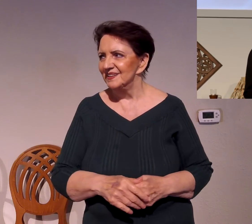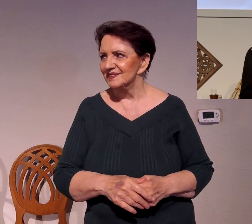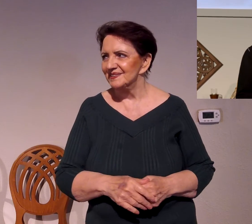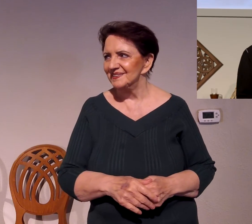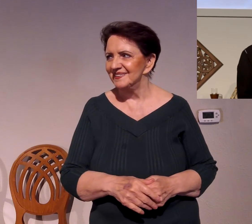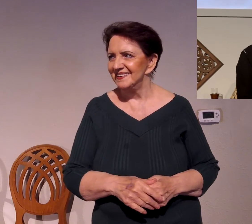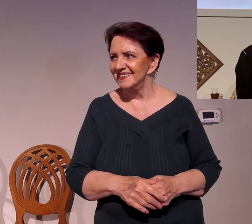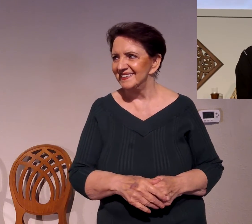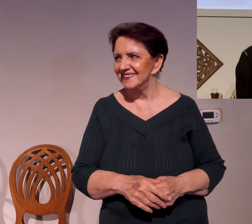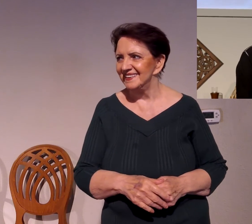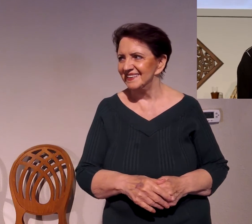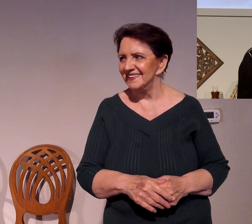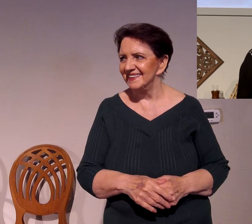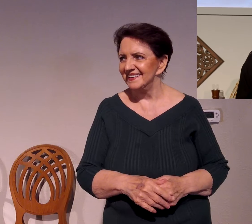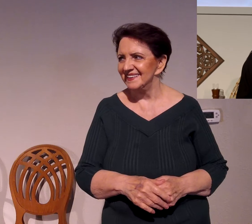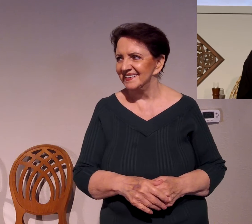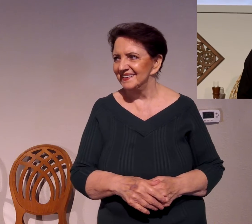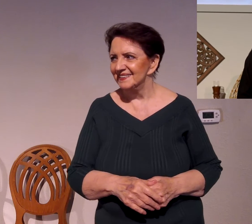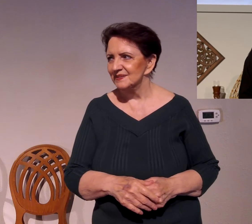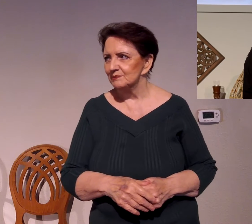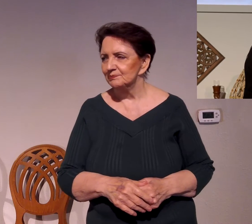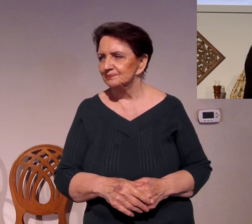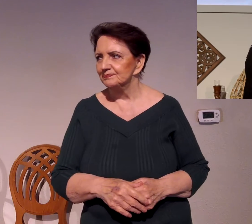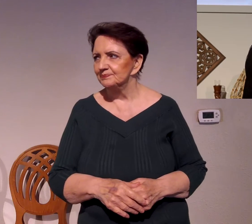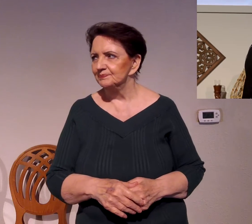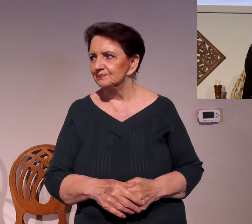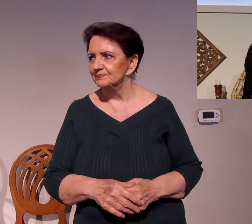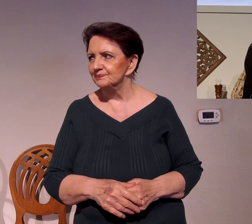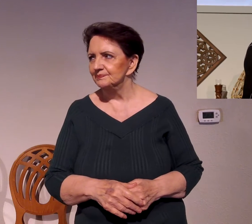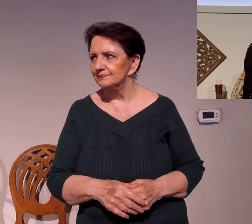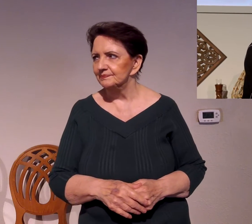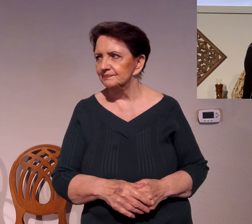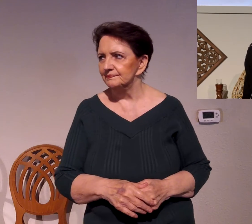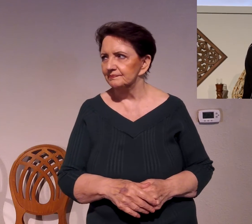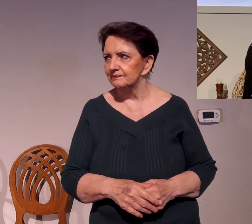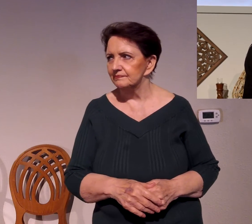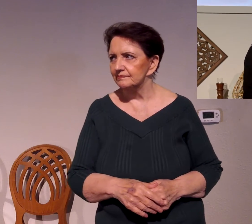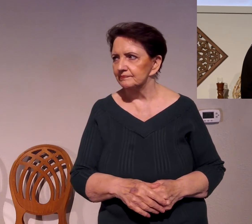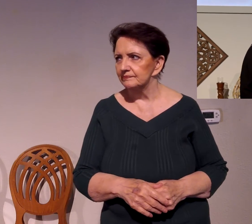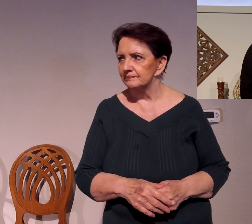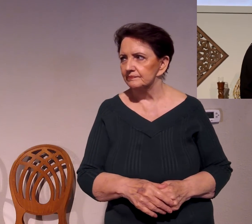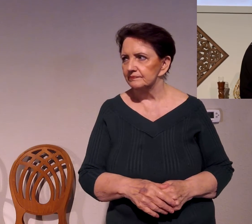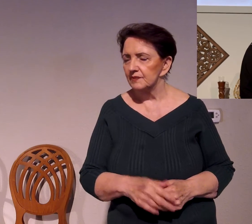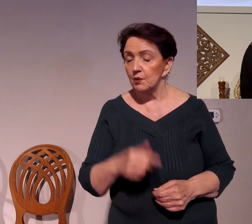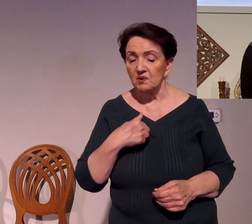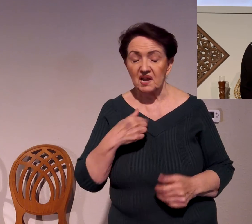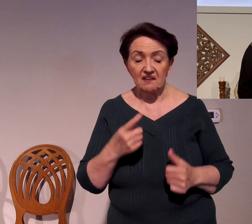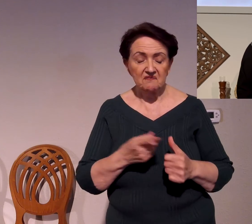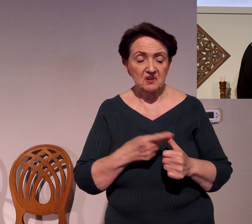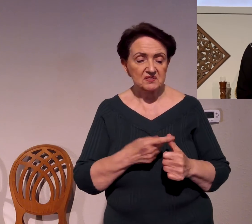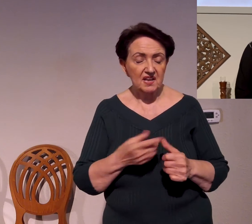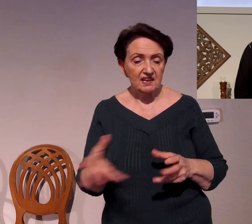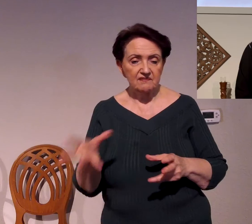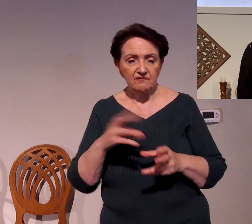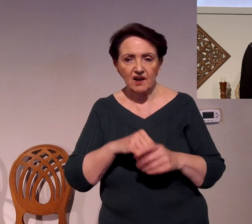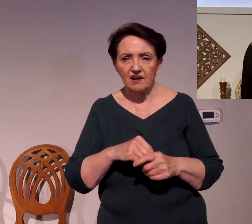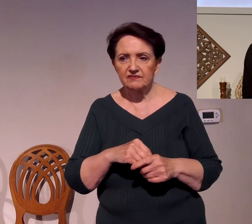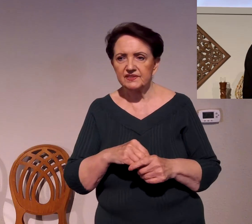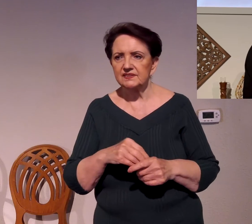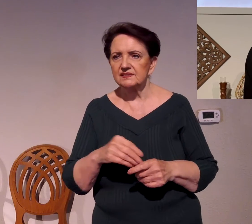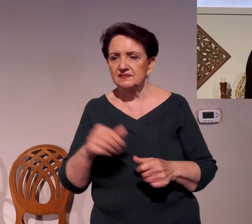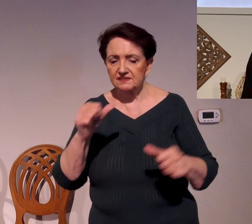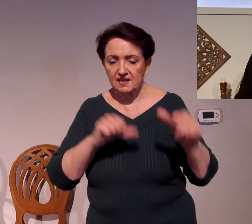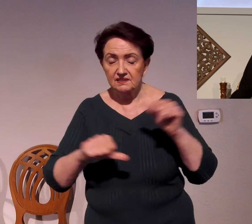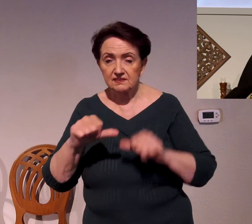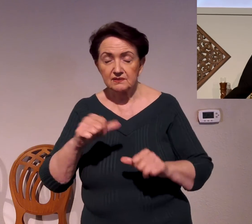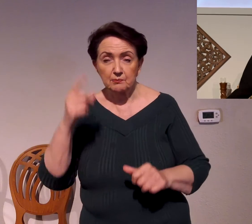You think I'm jesting? When I first really got deeply involved in metaphysics and the science of mind, and I did that, and I thought, oh